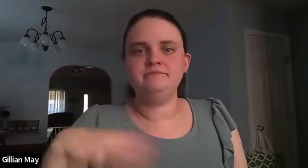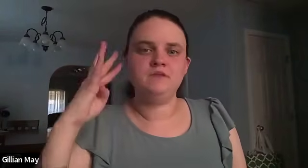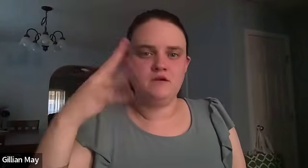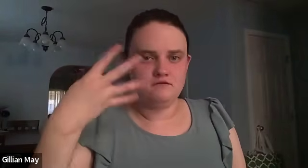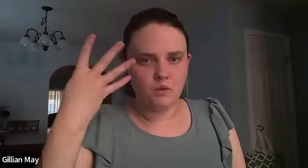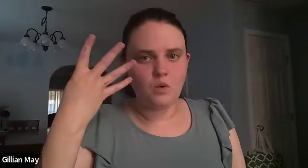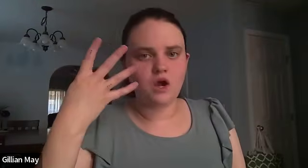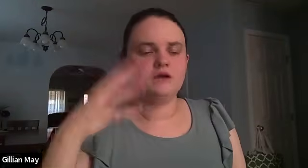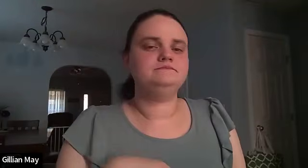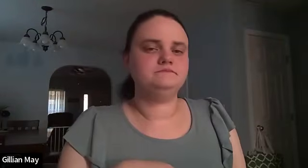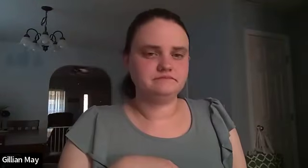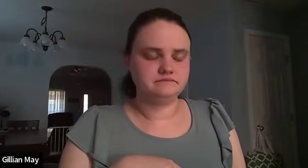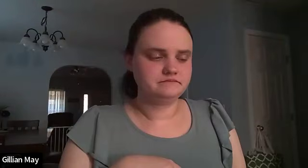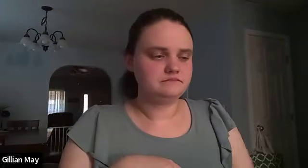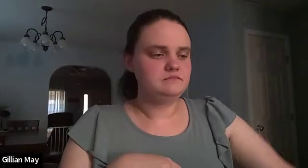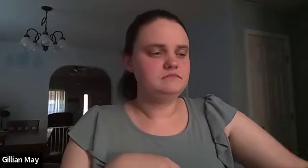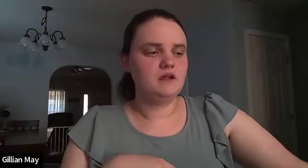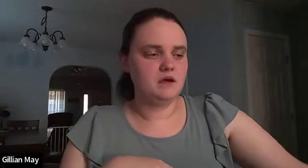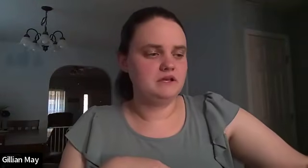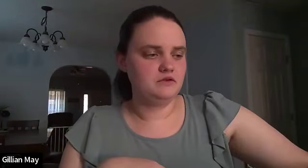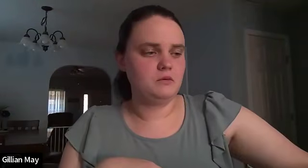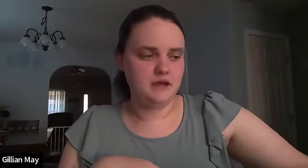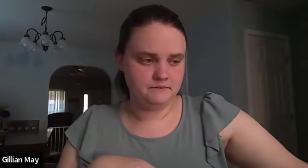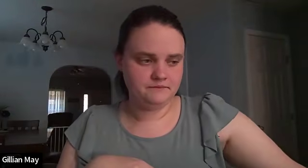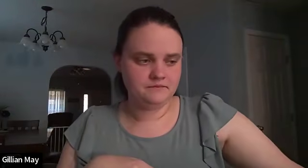3, 4, either way.